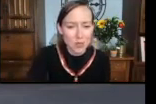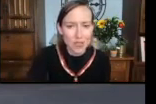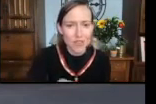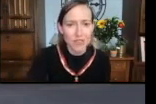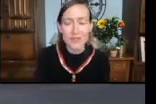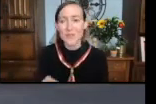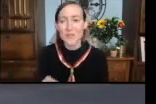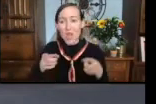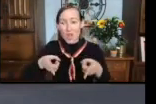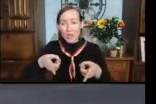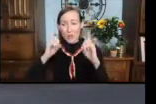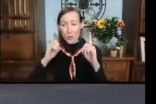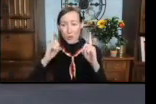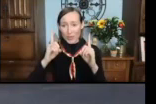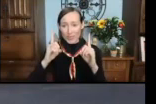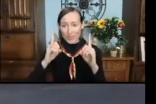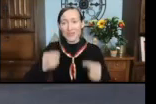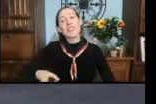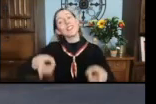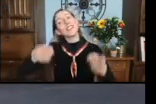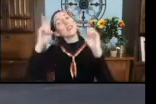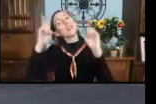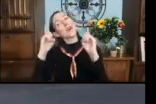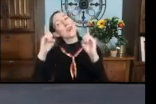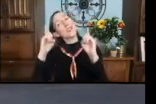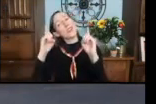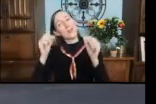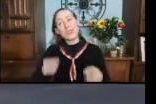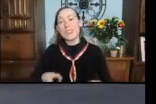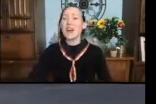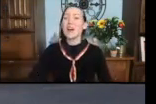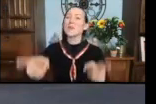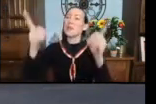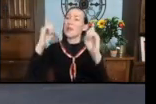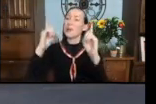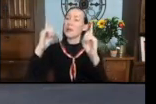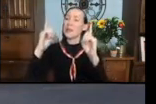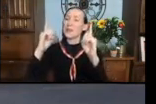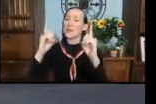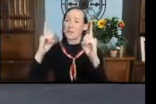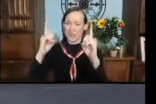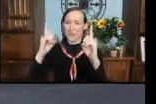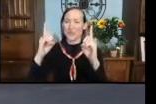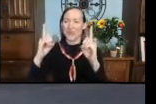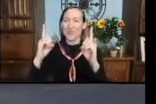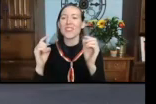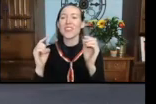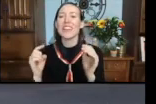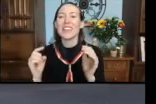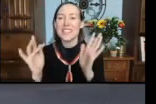choppy version of it. Lord, like Lord, you're pointing up. Lord.